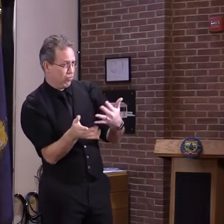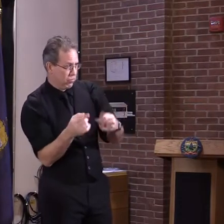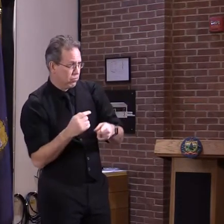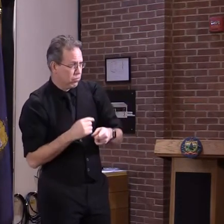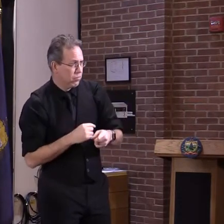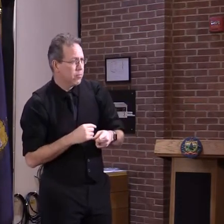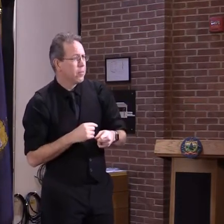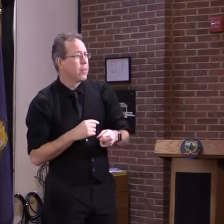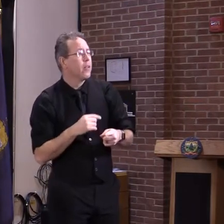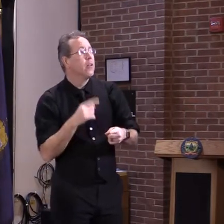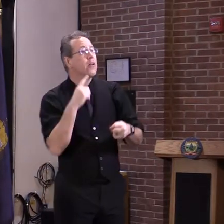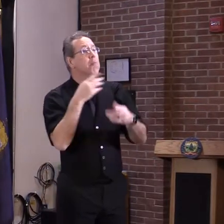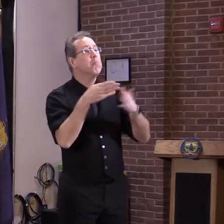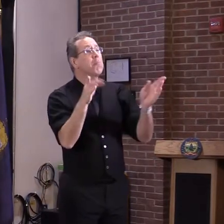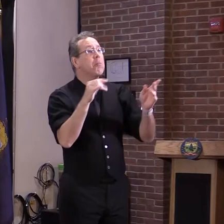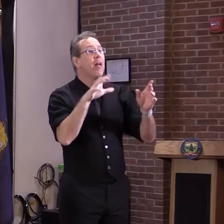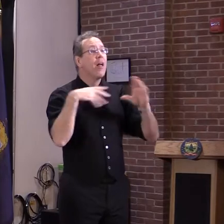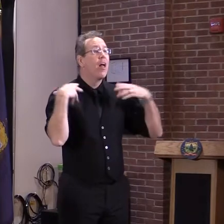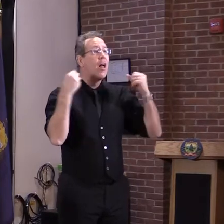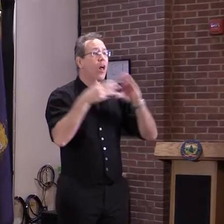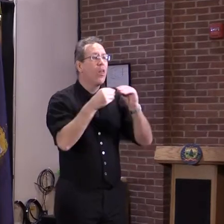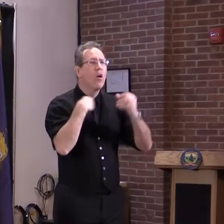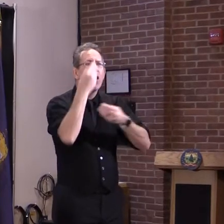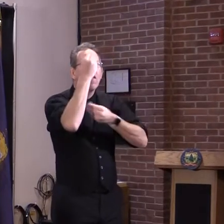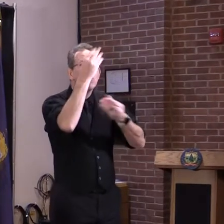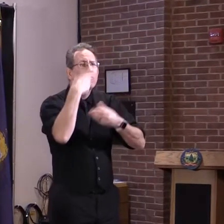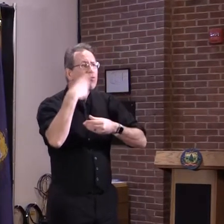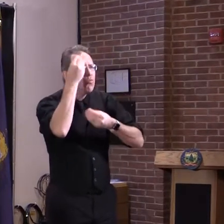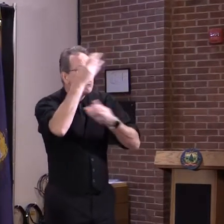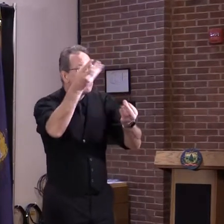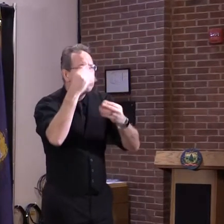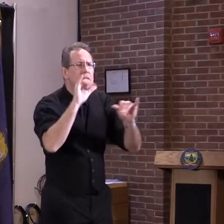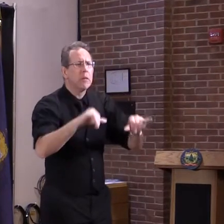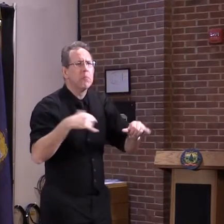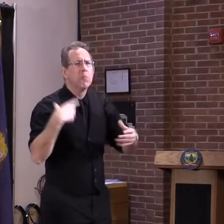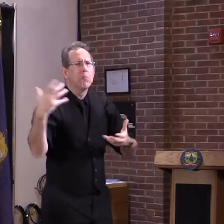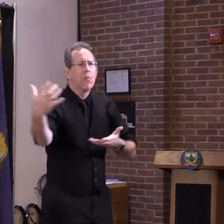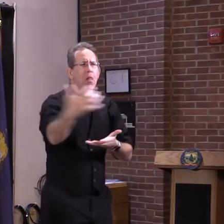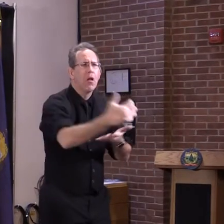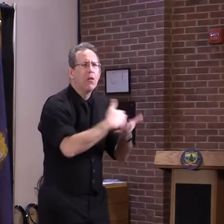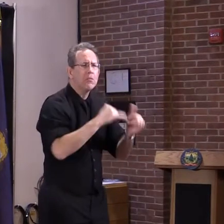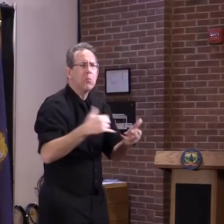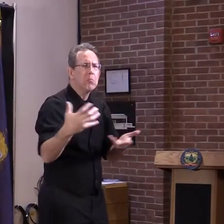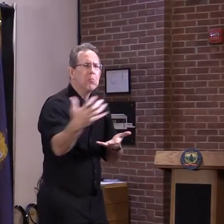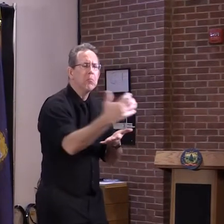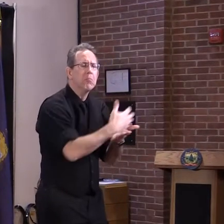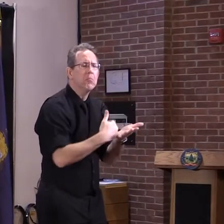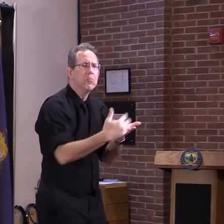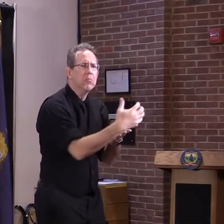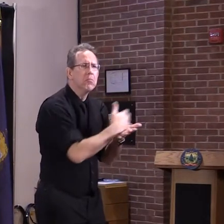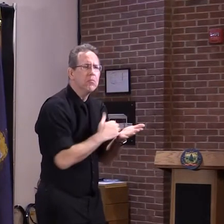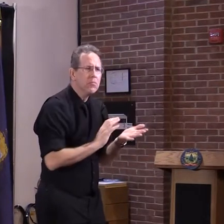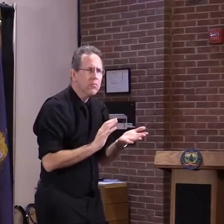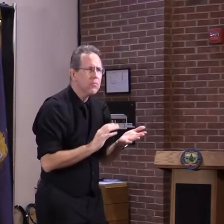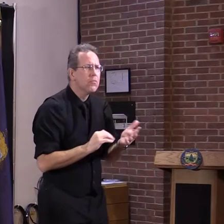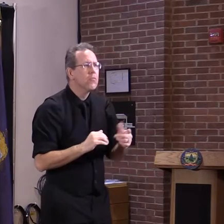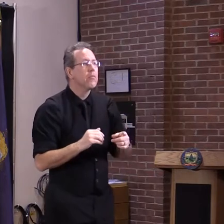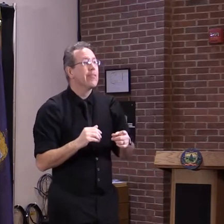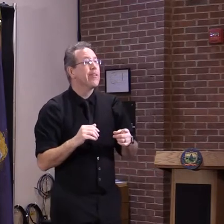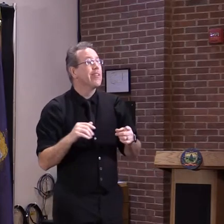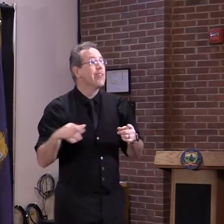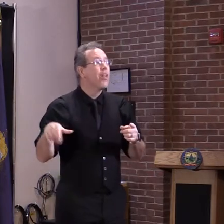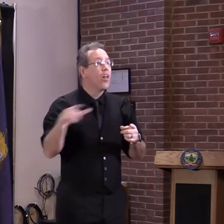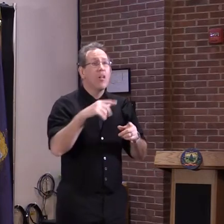collected. That's not the issue. It's really the ability of public health and all of us together